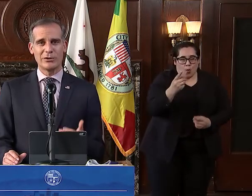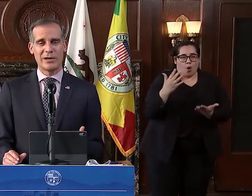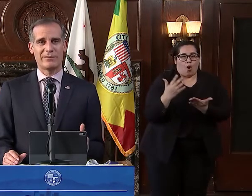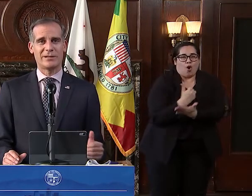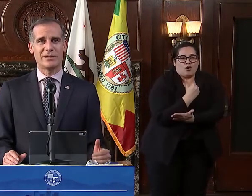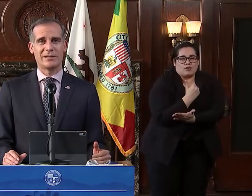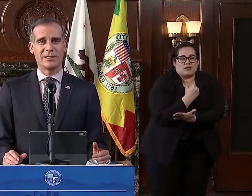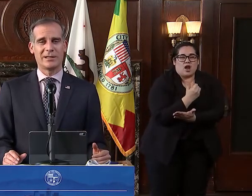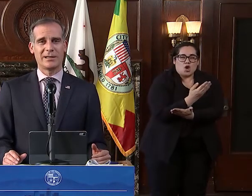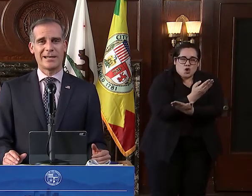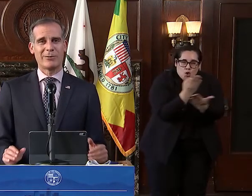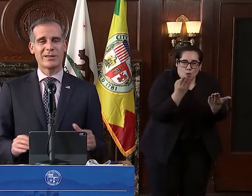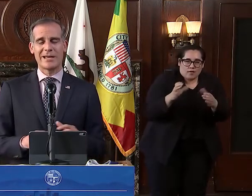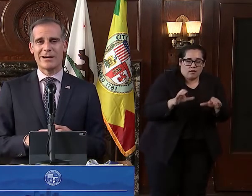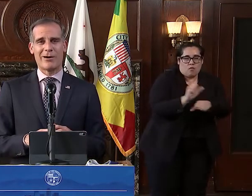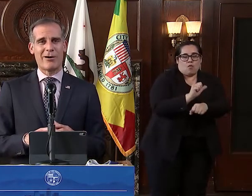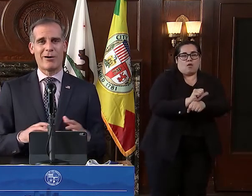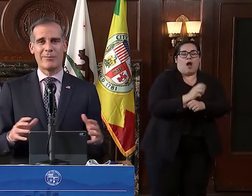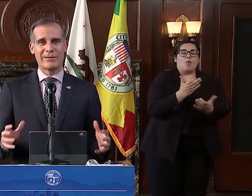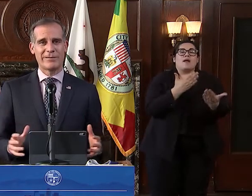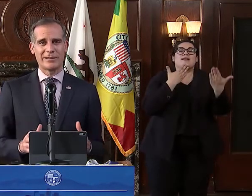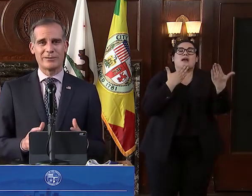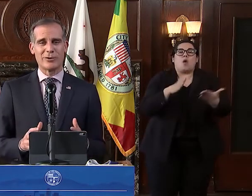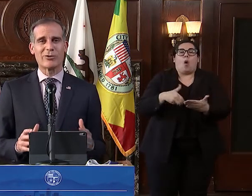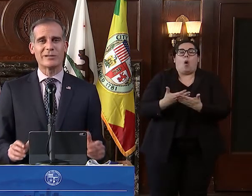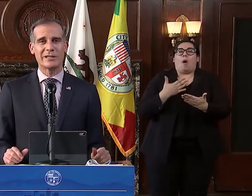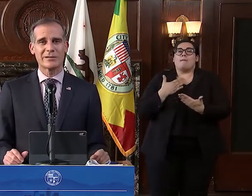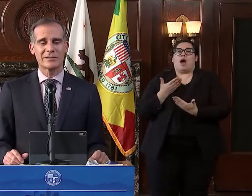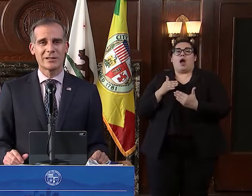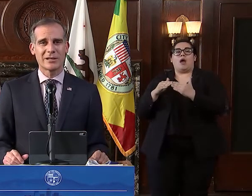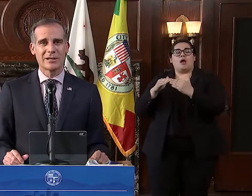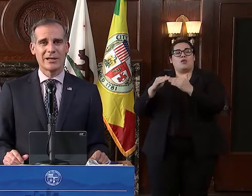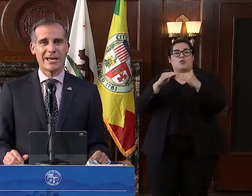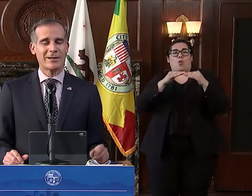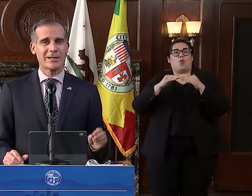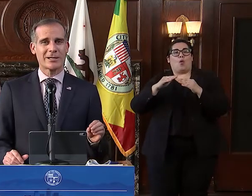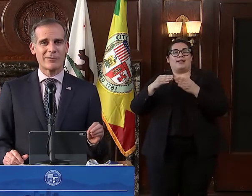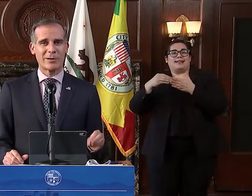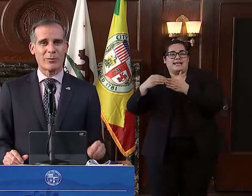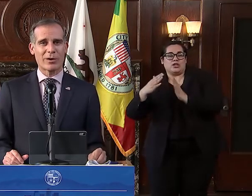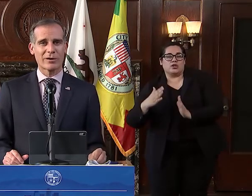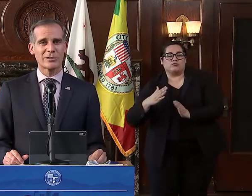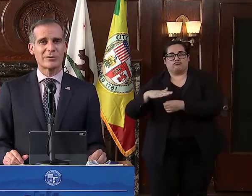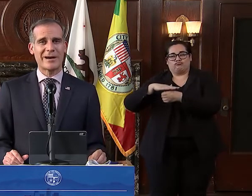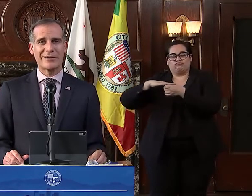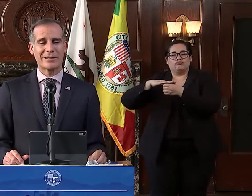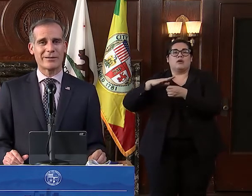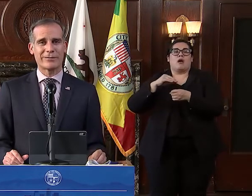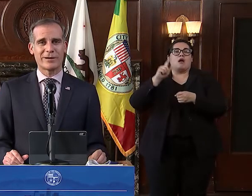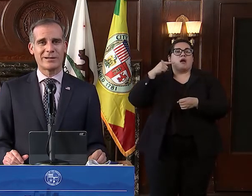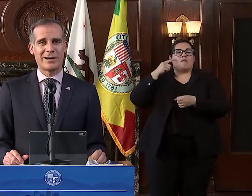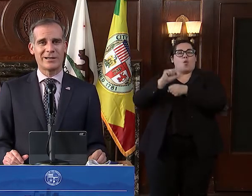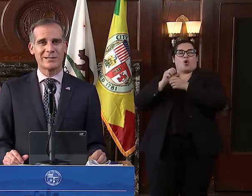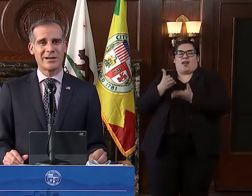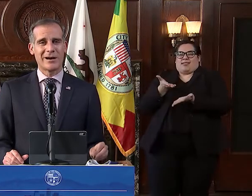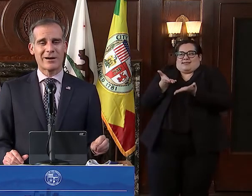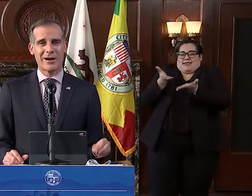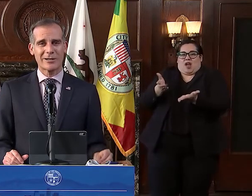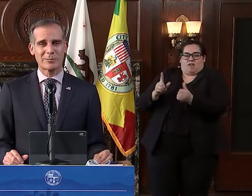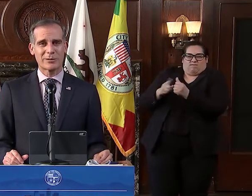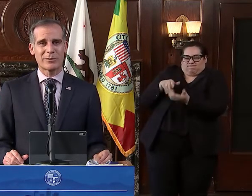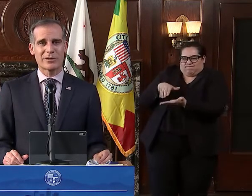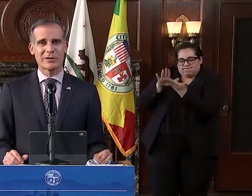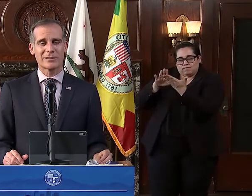the work you have done. And I want to thank all my fellow local leaders and government workers who are out there on the front lines,